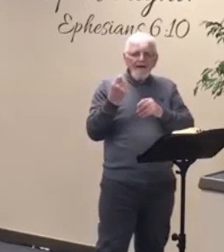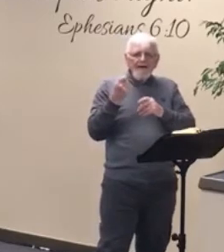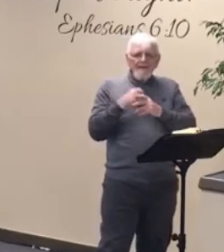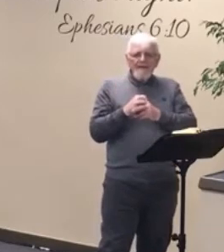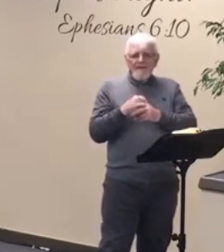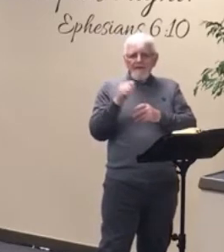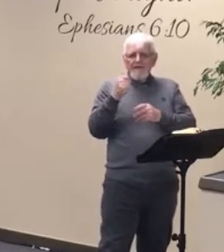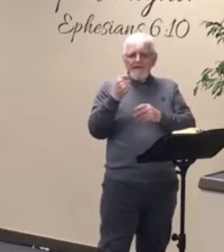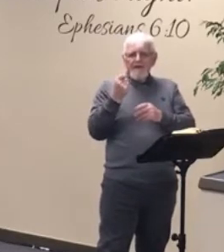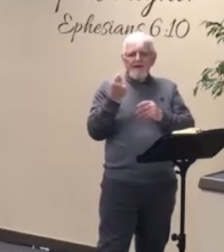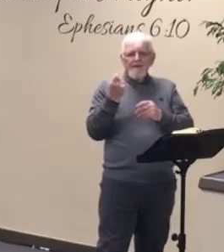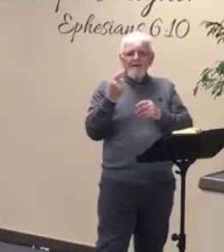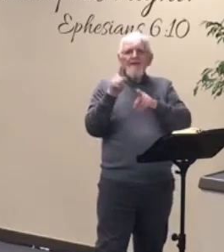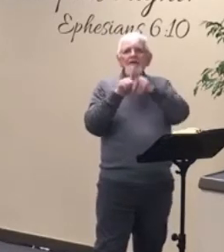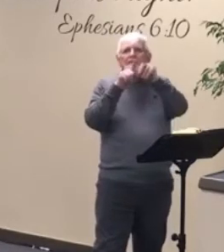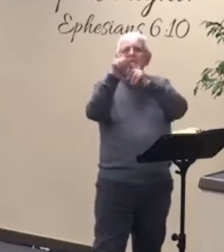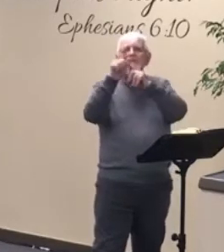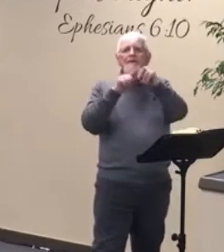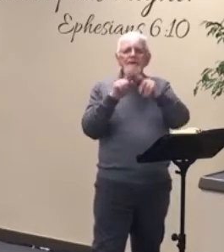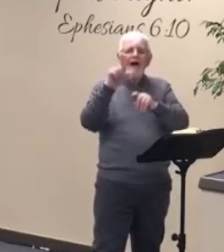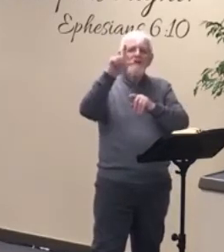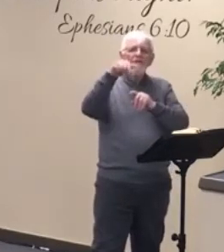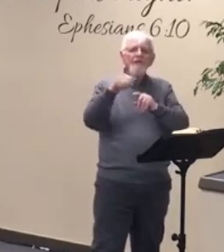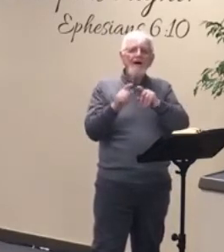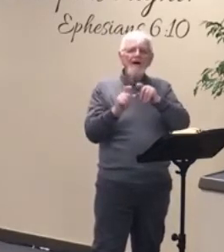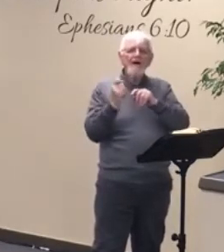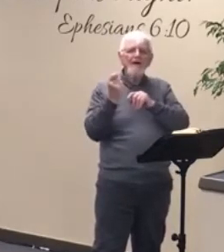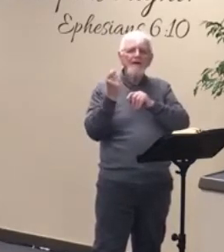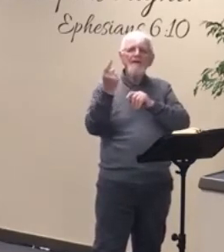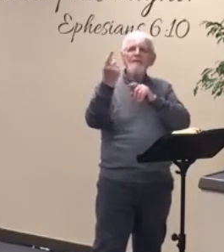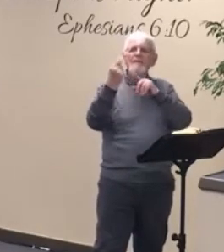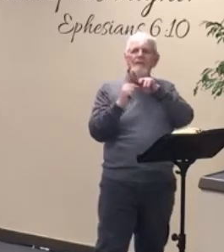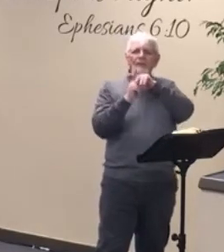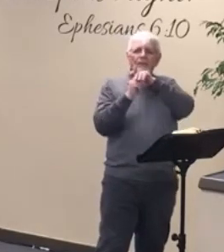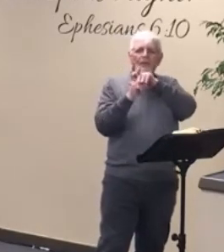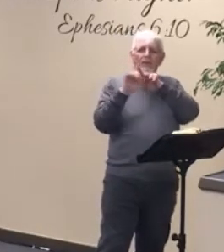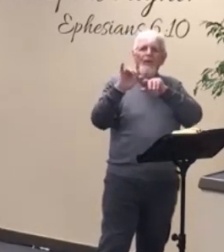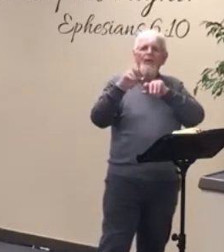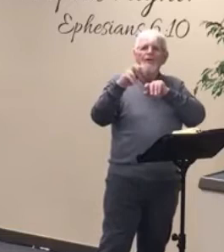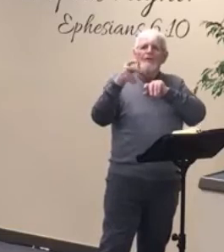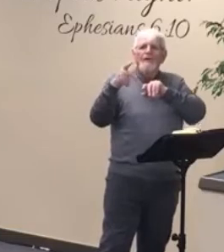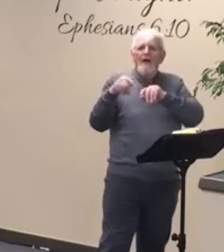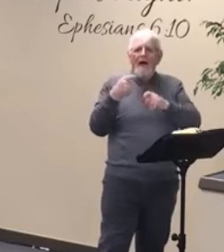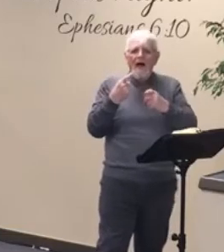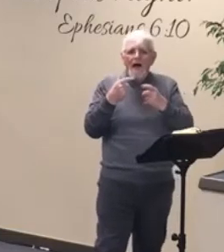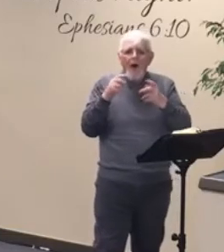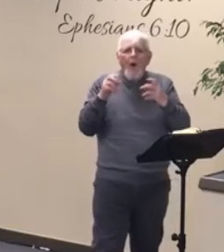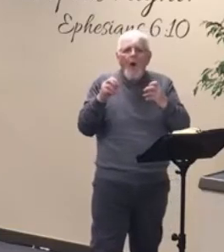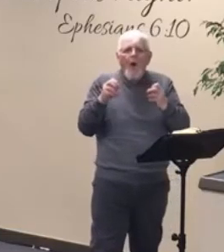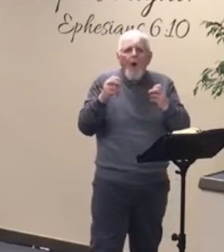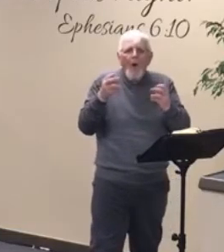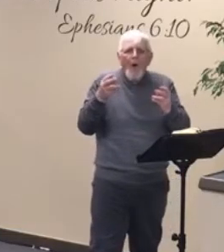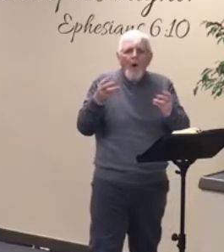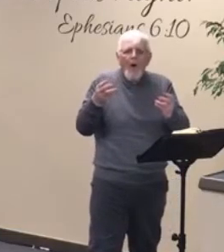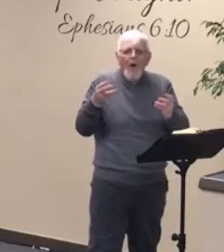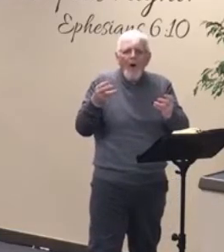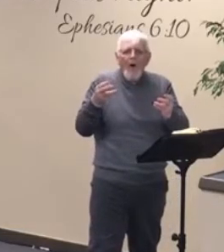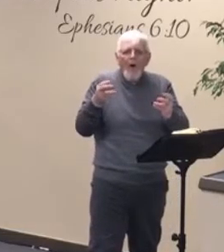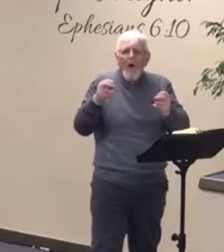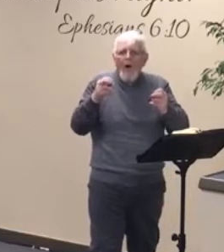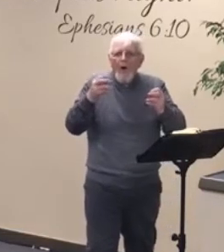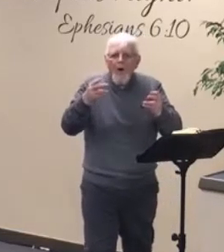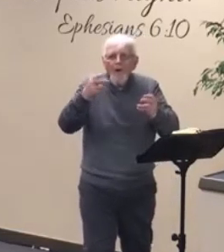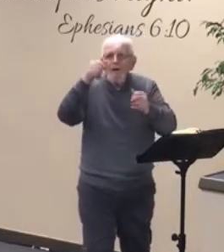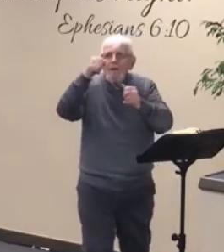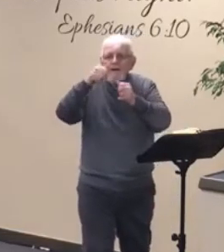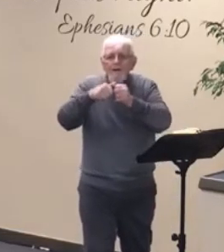out of 11 stars. The 11th will show up later. And Joseph says, oh my. We're not